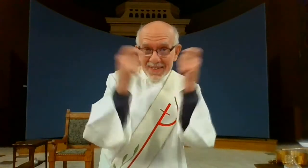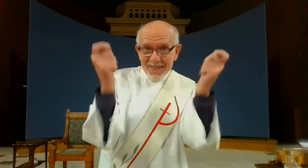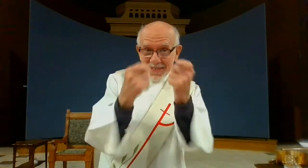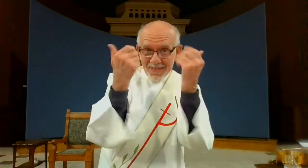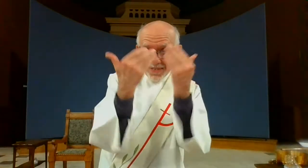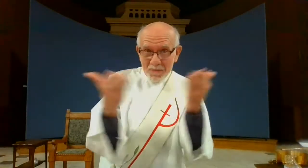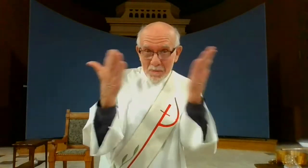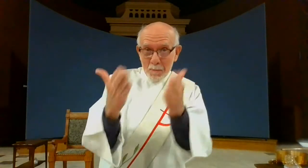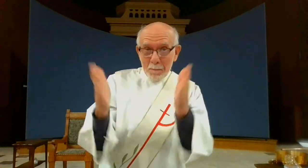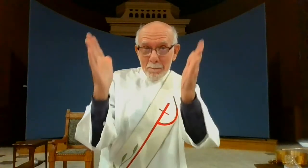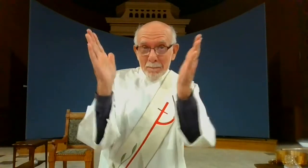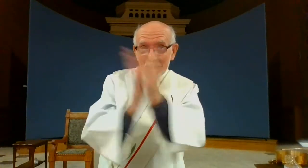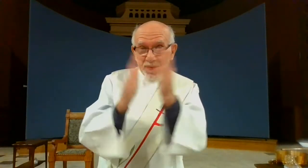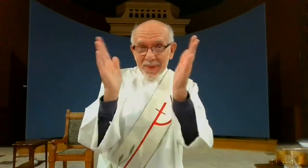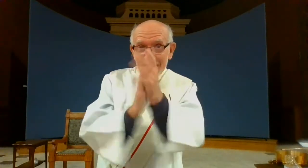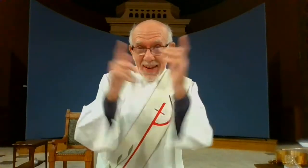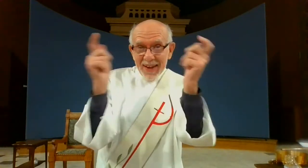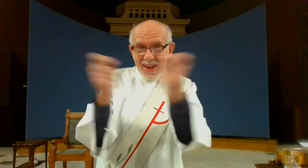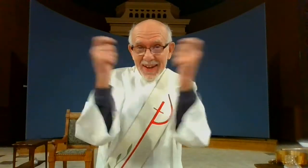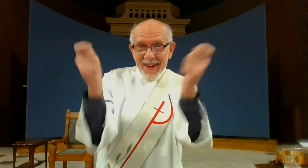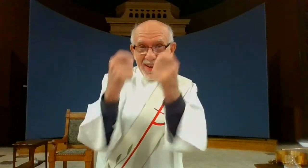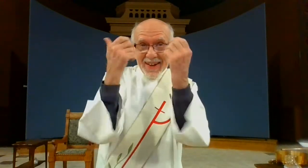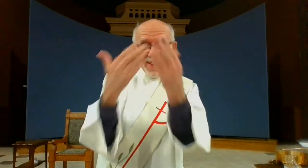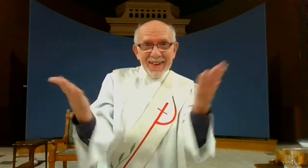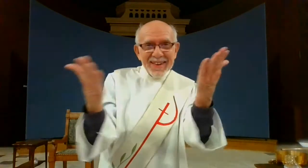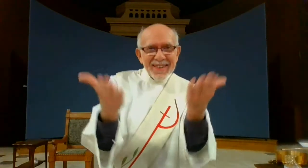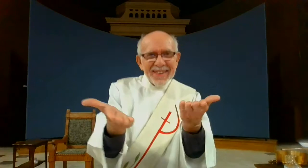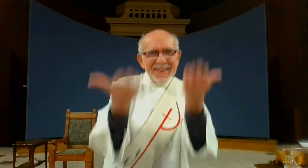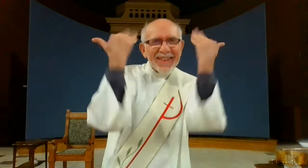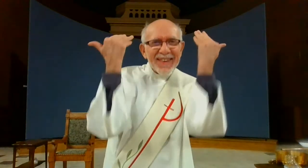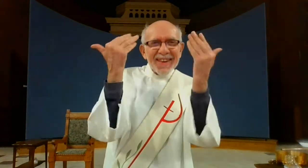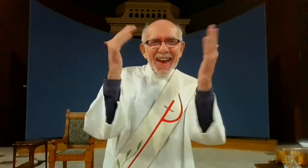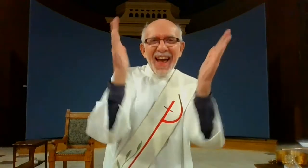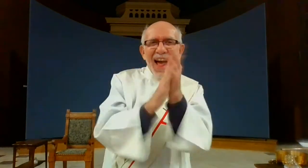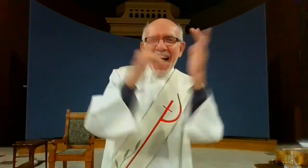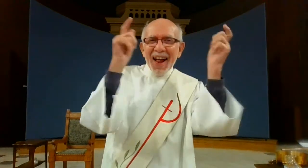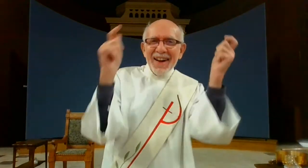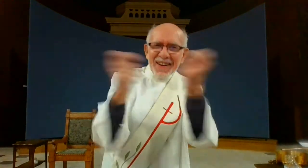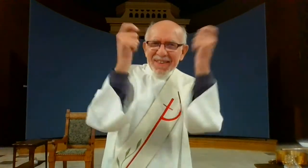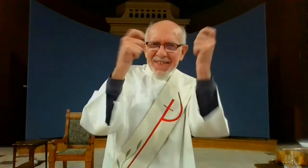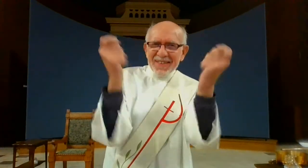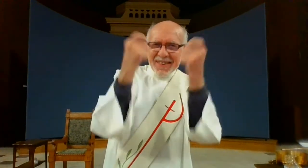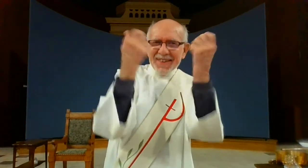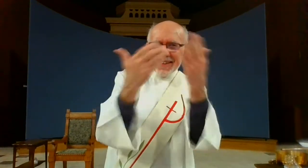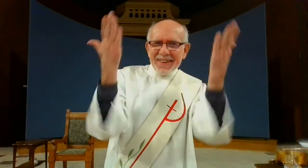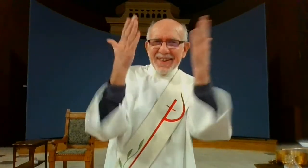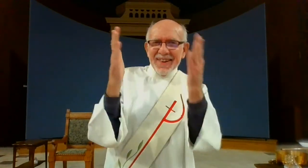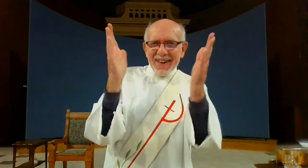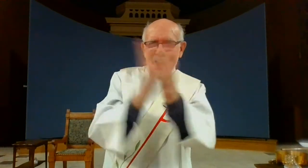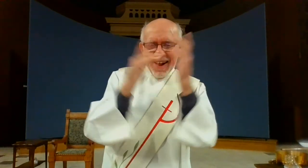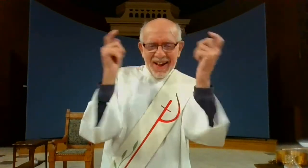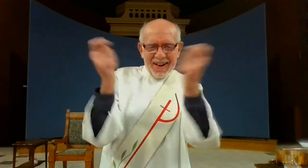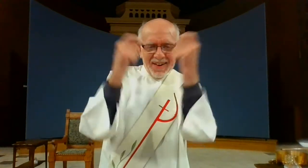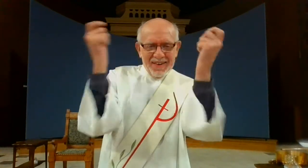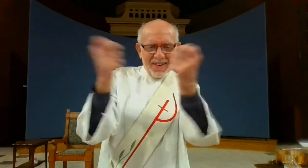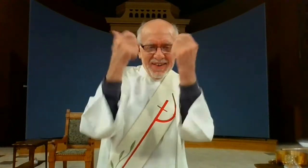Alleluia, alleluia. Join me. Alleluia,